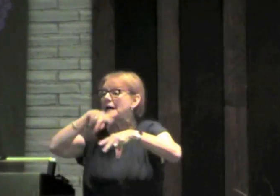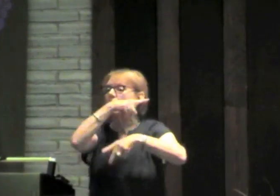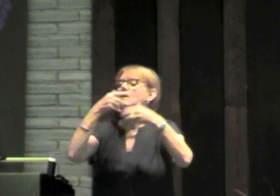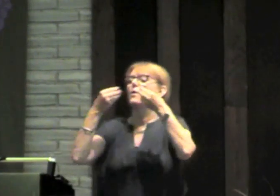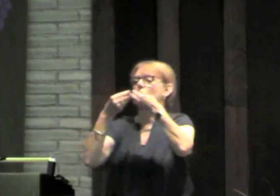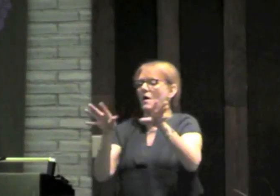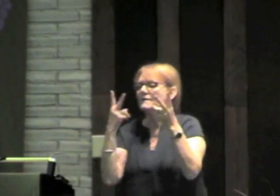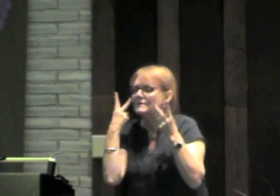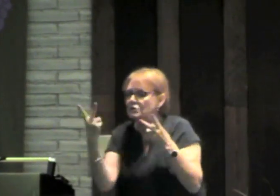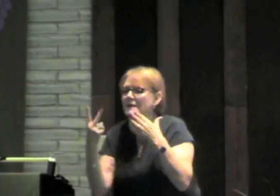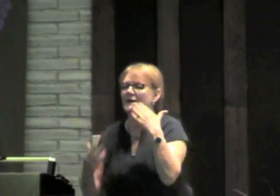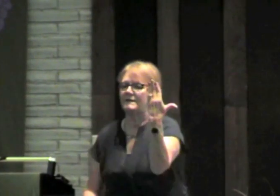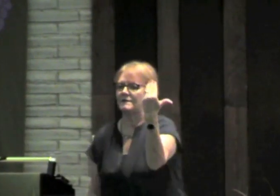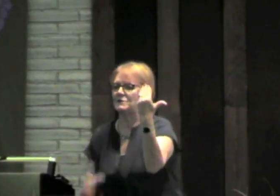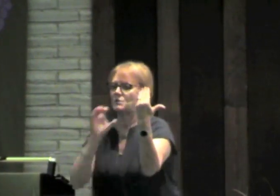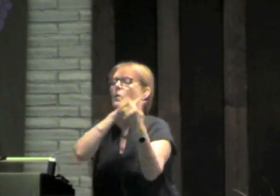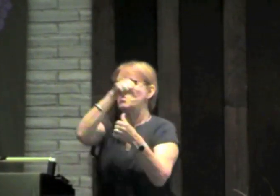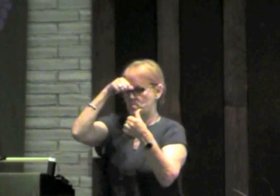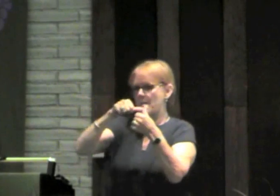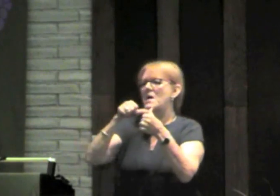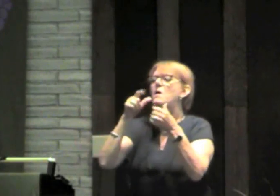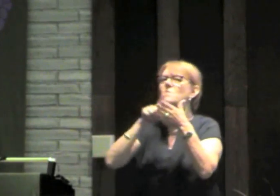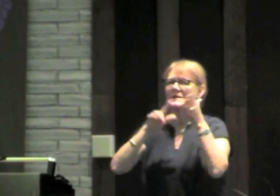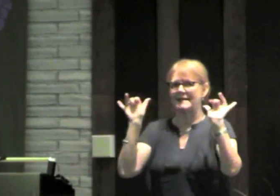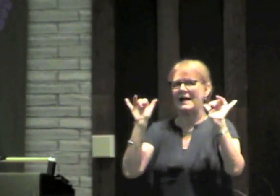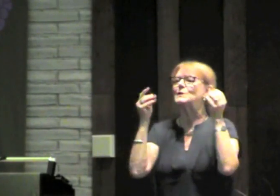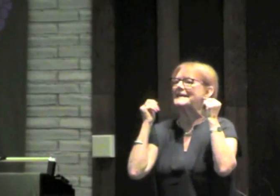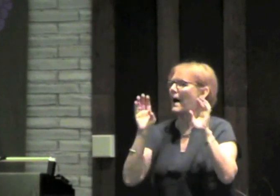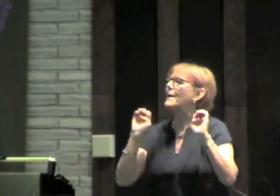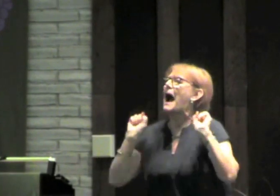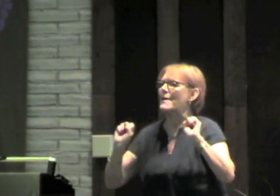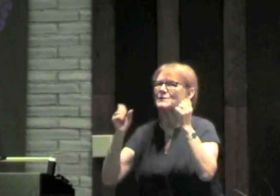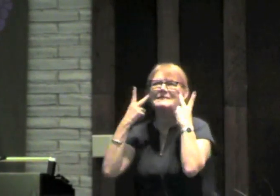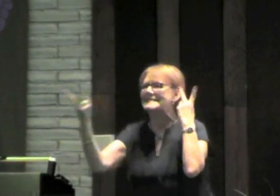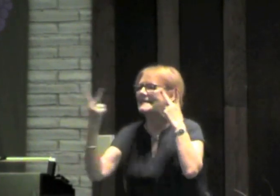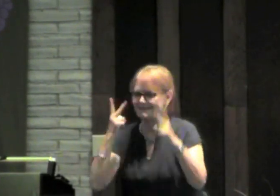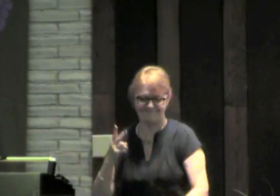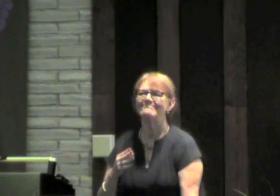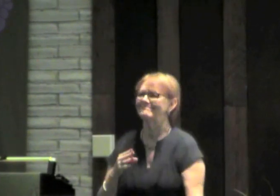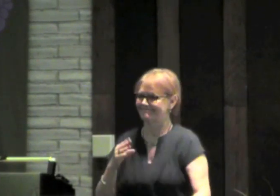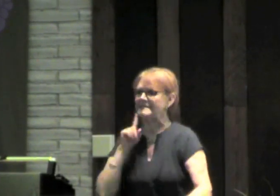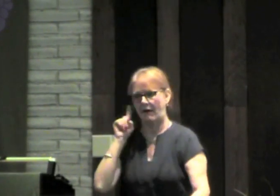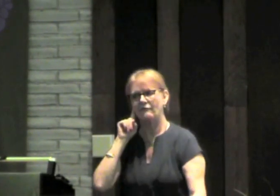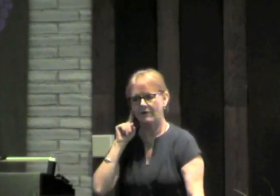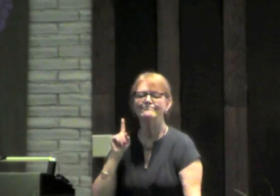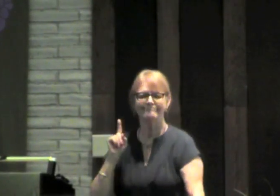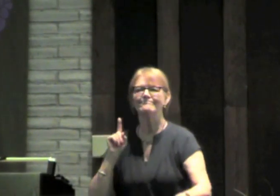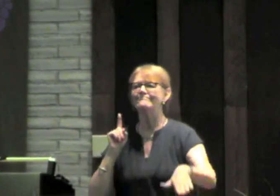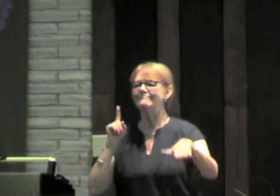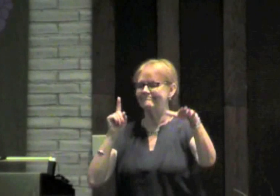See the girl on the swing? She had lost her vision when she was 15 years old. She remembered being able to see. She grew up